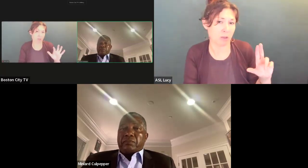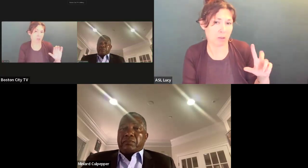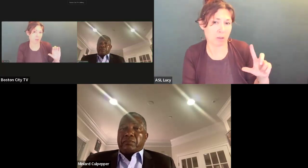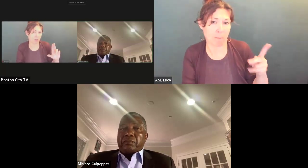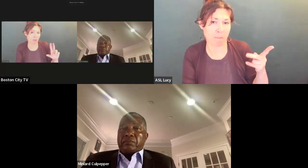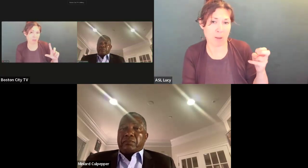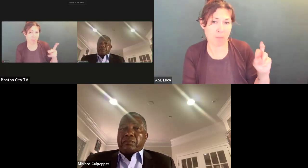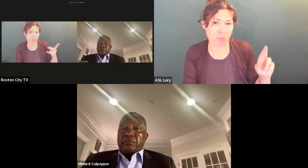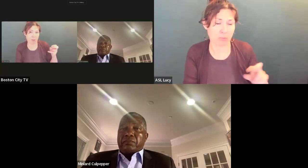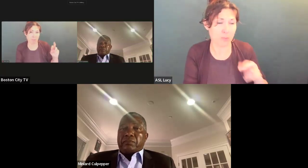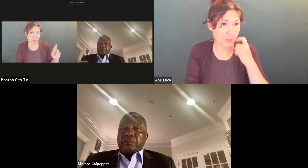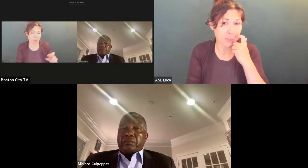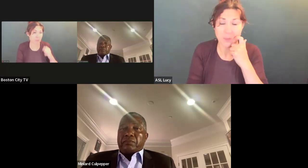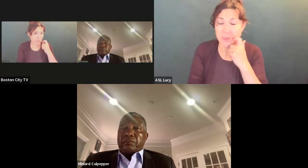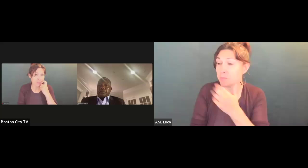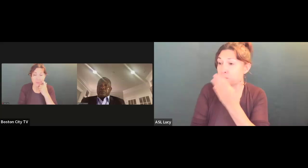Thank you very much.